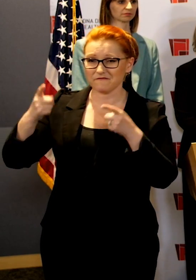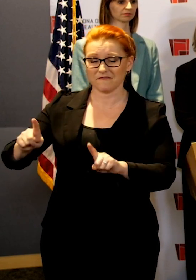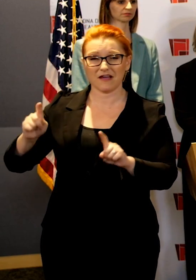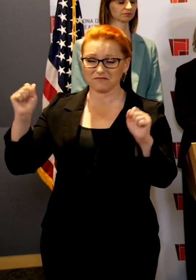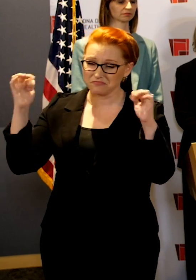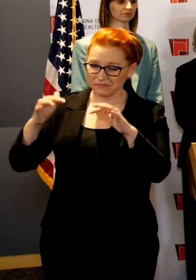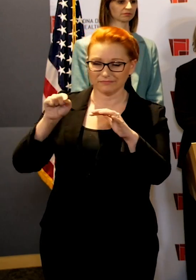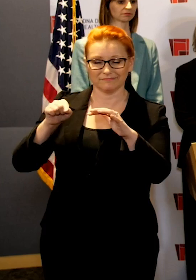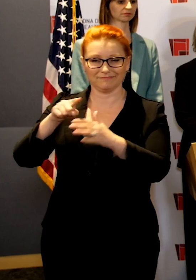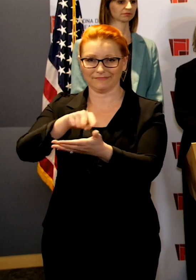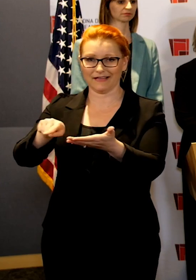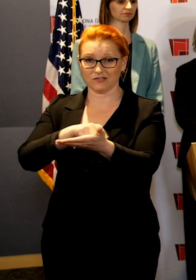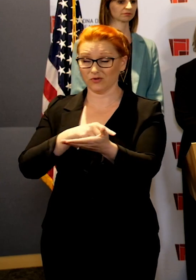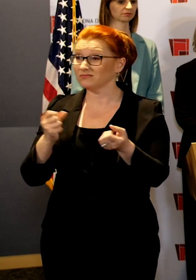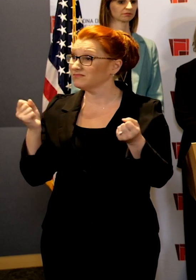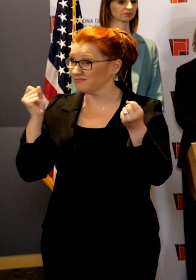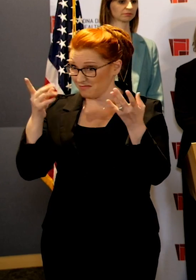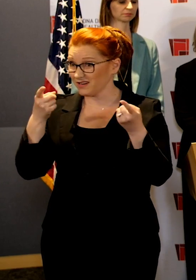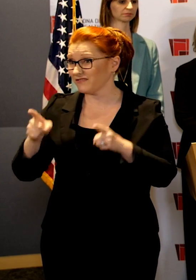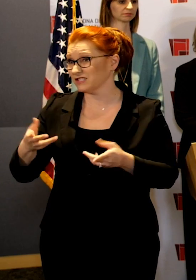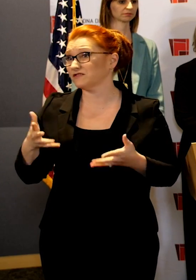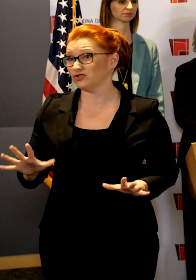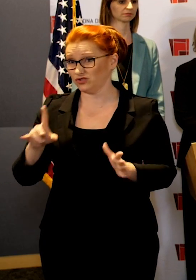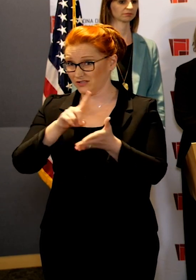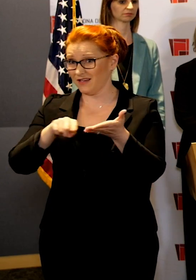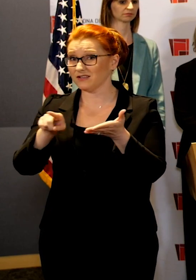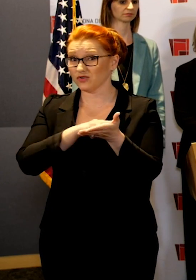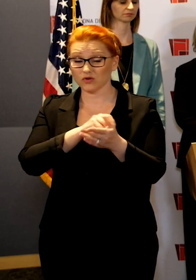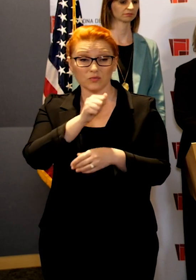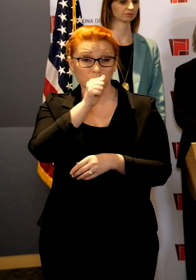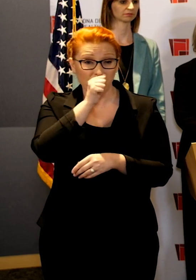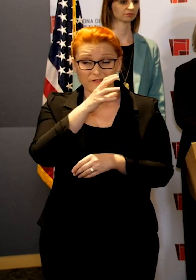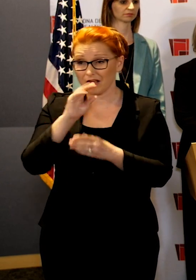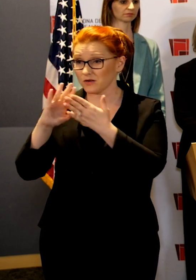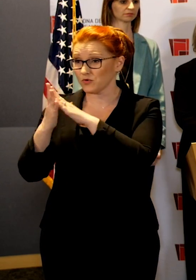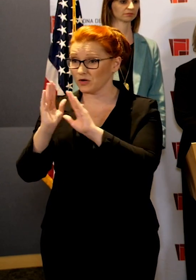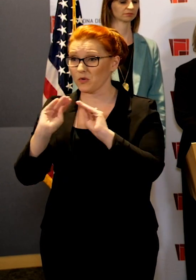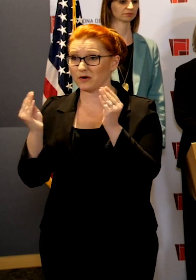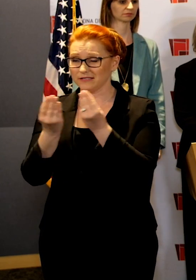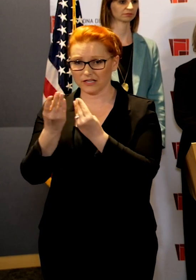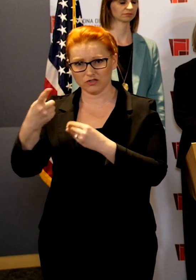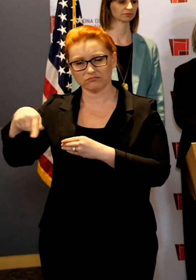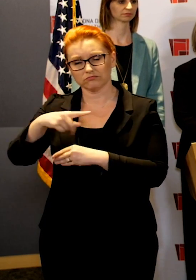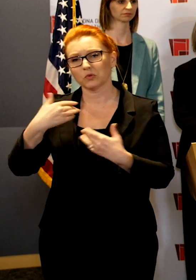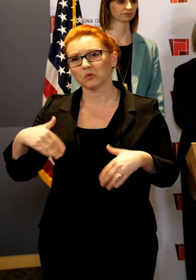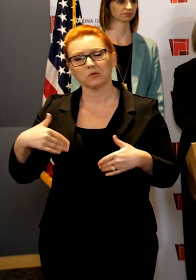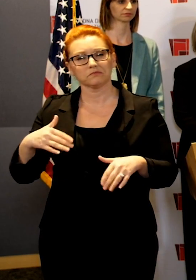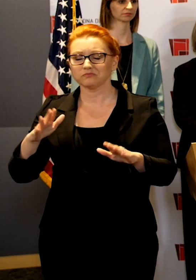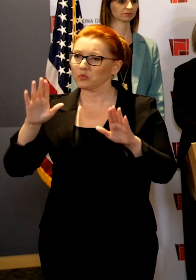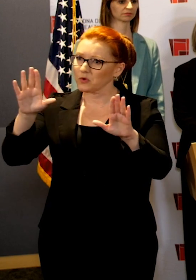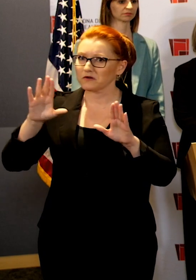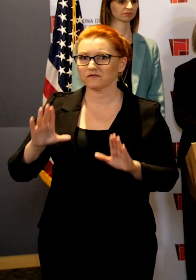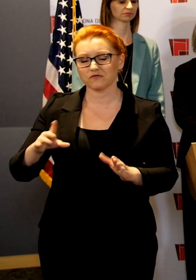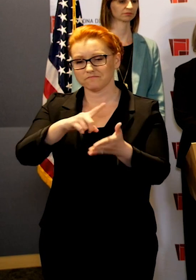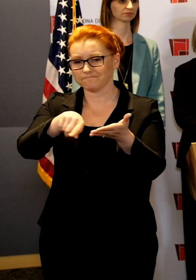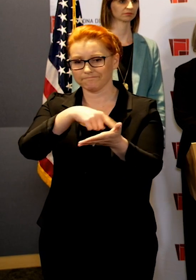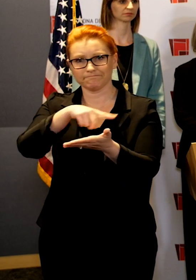Many already have, and the private sector and community organizations continue to be responsible partners in this